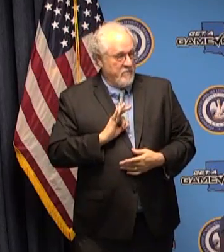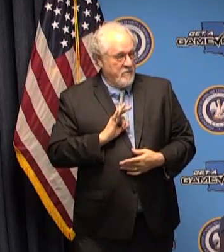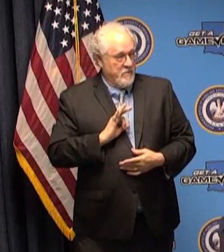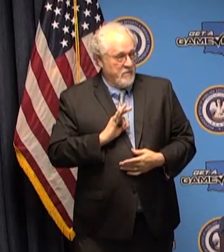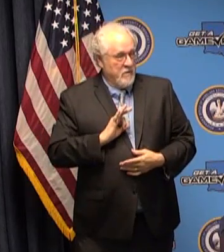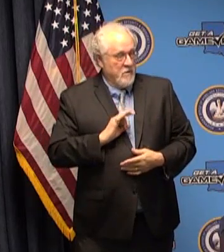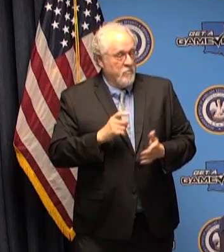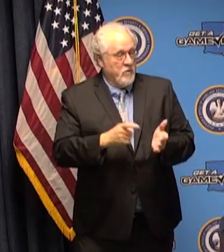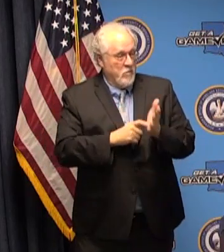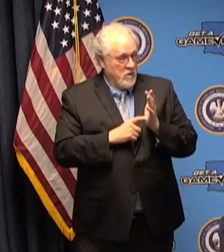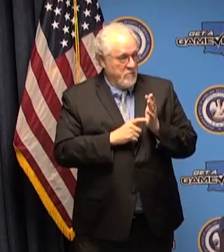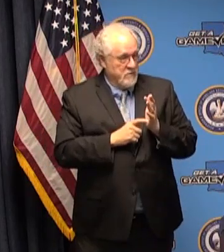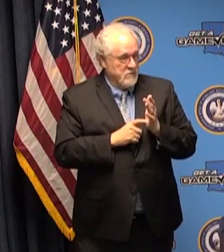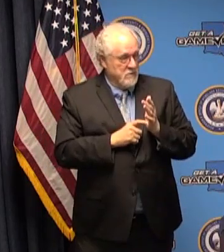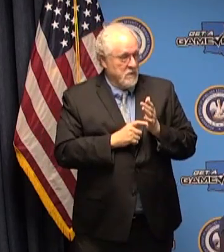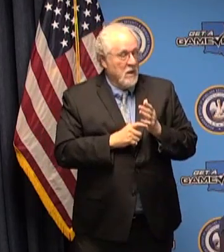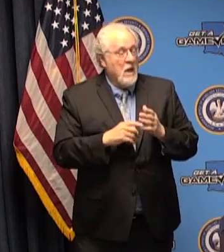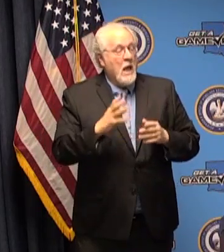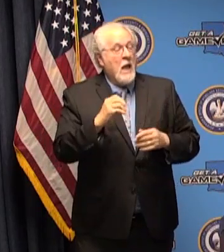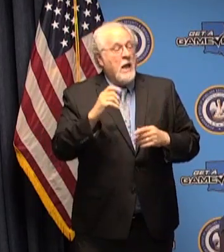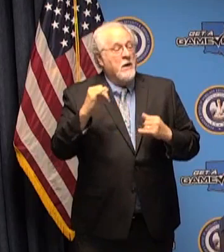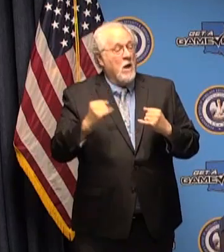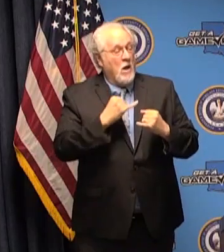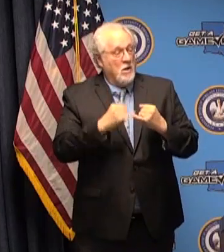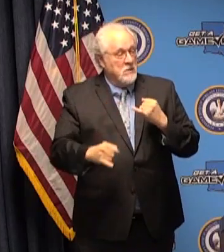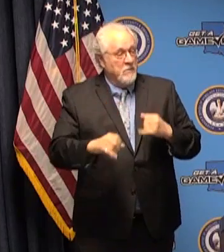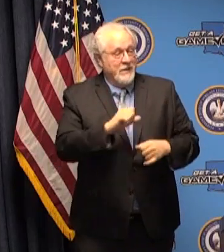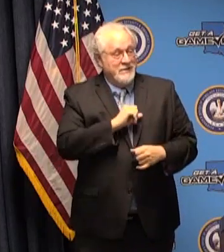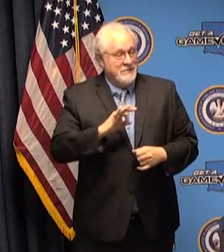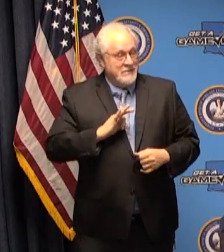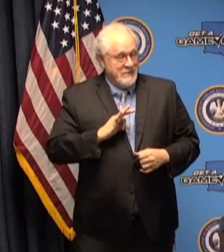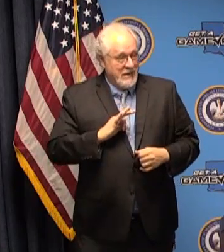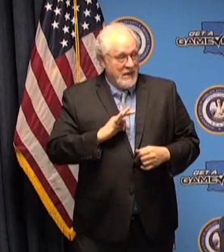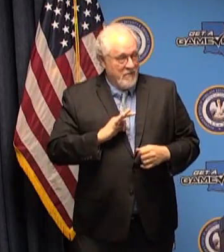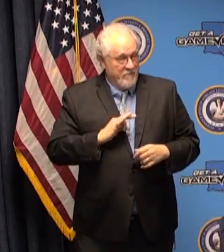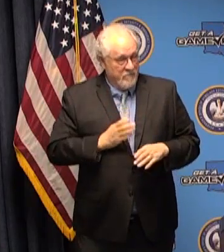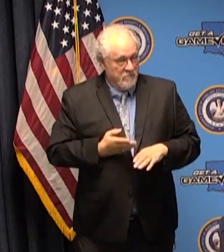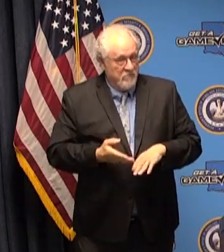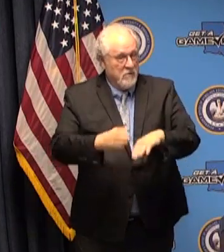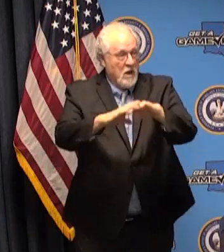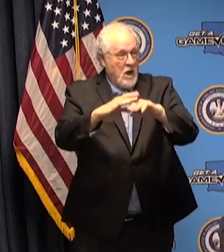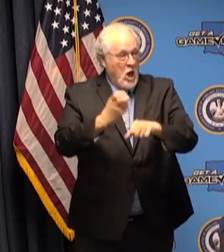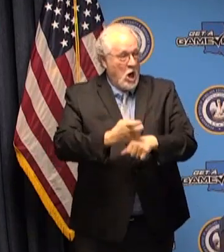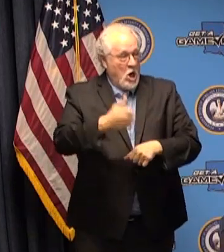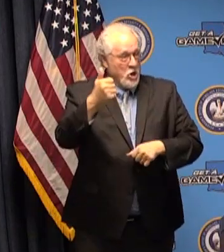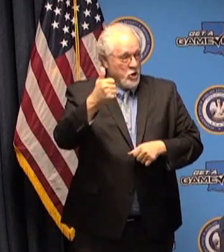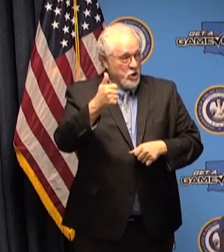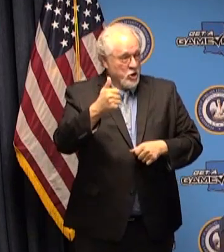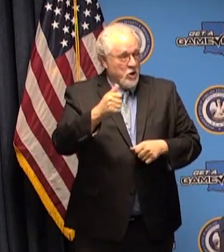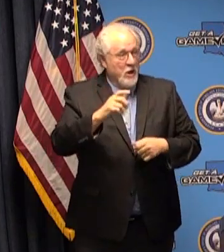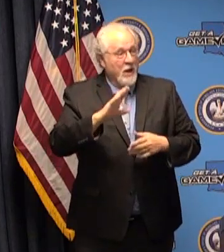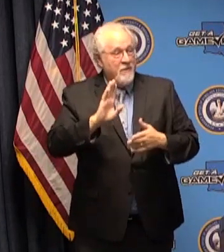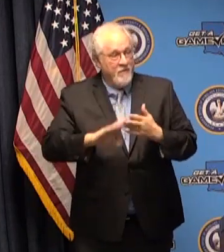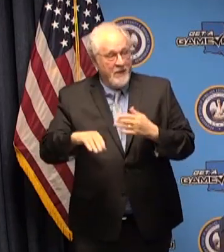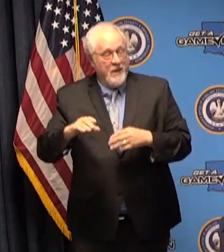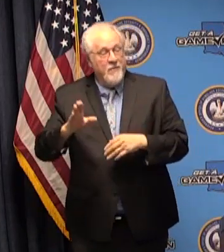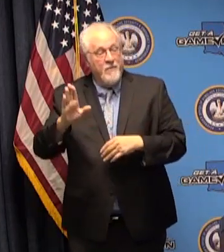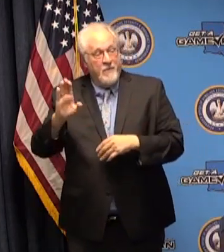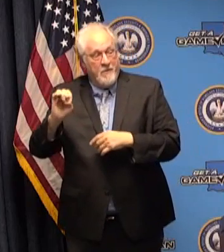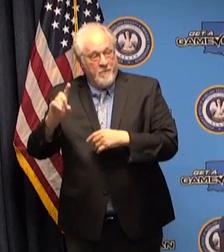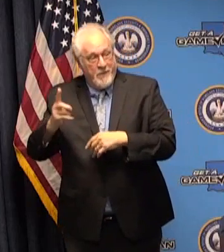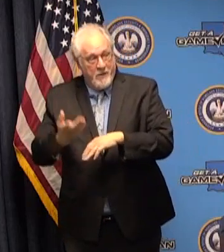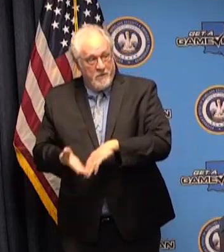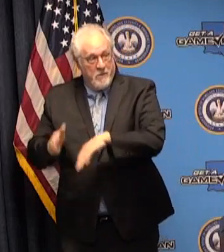surge requirements as well. And ultimately, the staffing surge is probably going to be harder than the bed